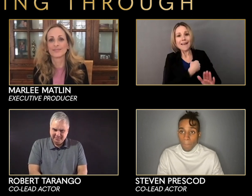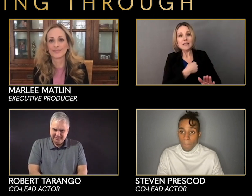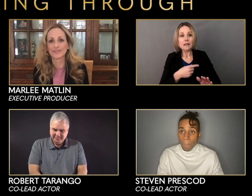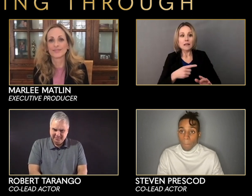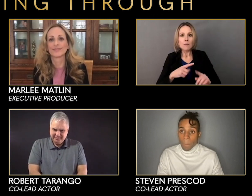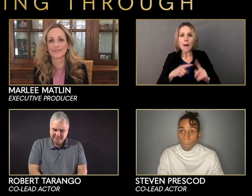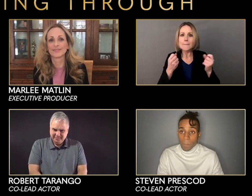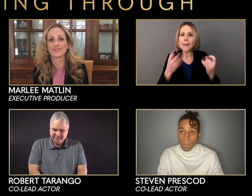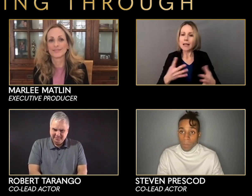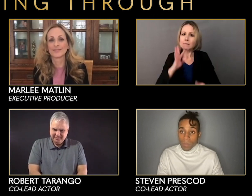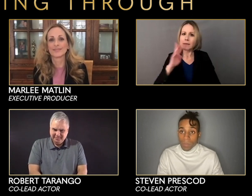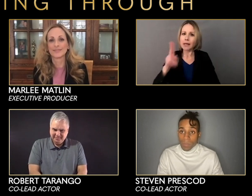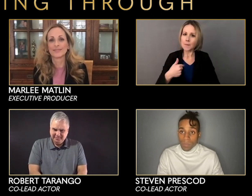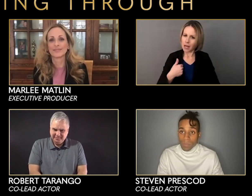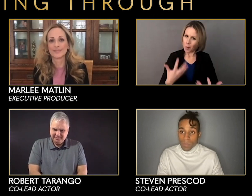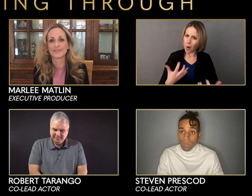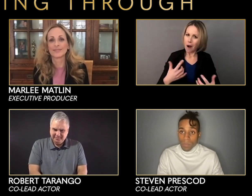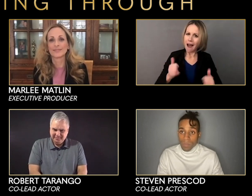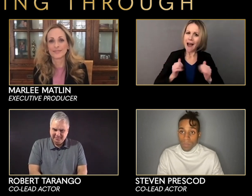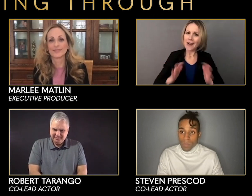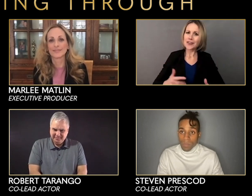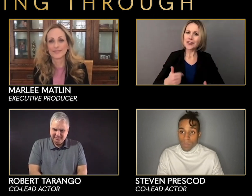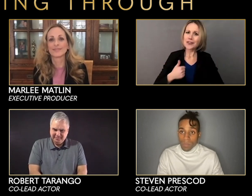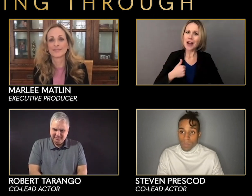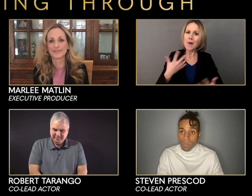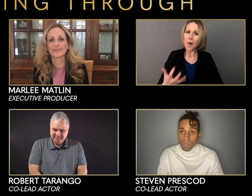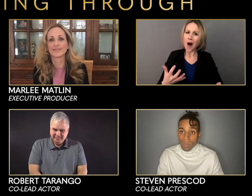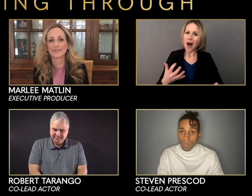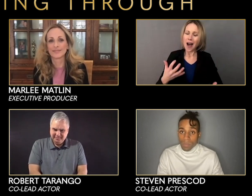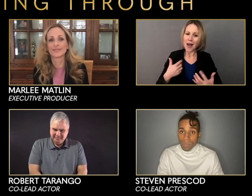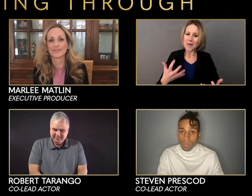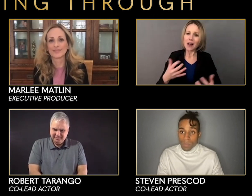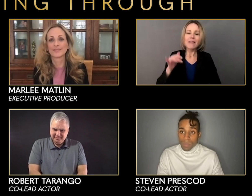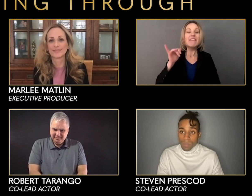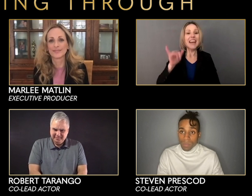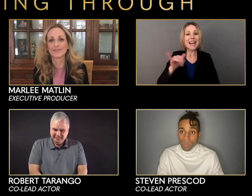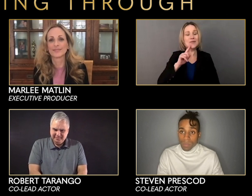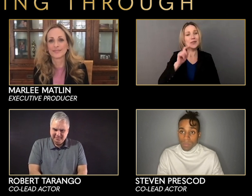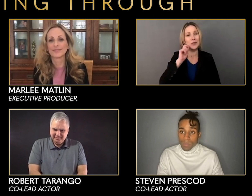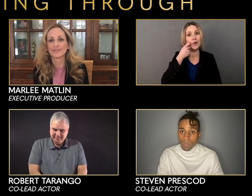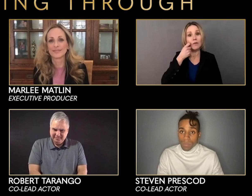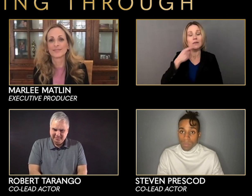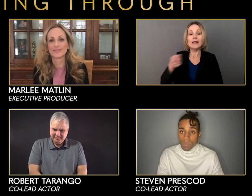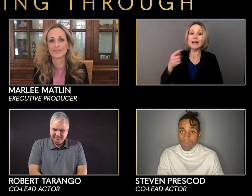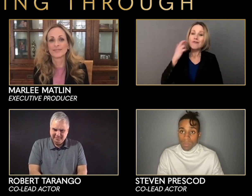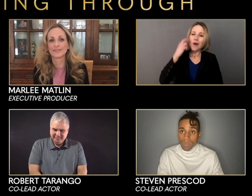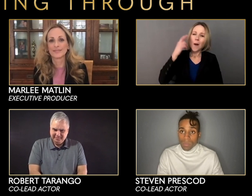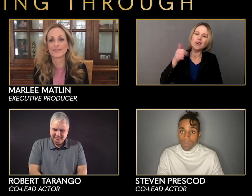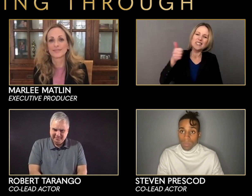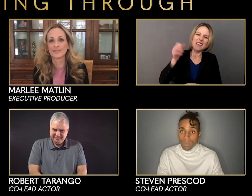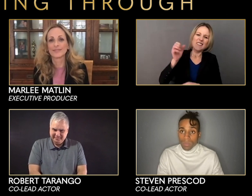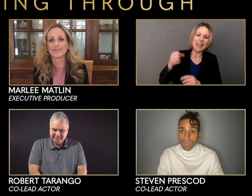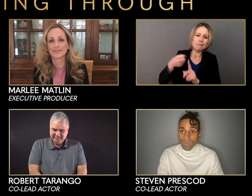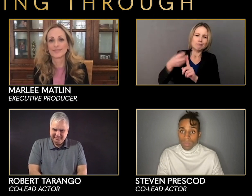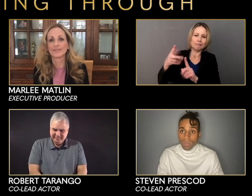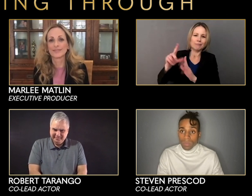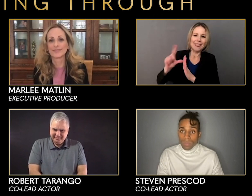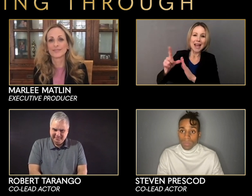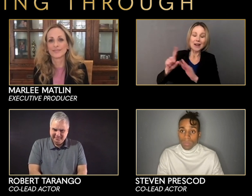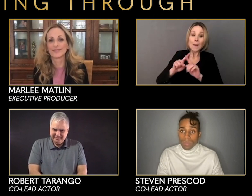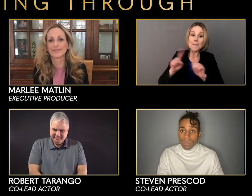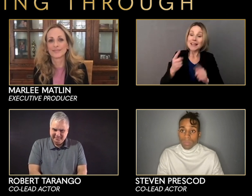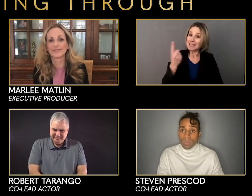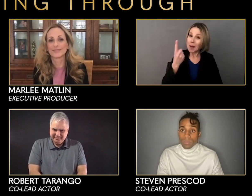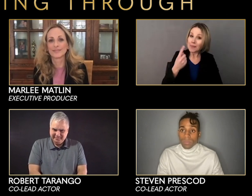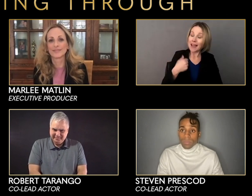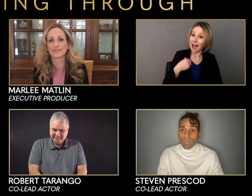now. I want to do this. And that's what's so cool about it. And, Robert can talk more about this later, but something that I actually found out